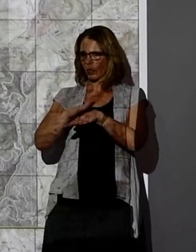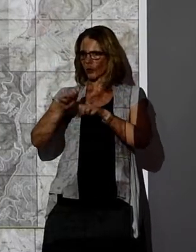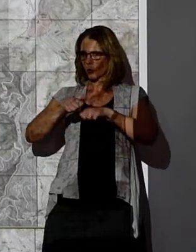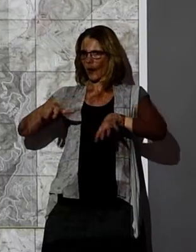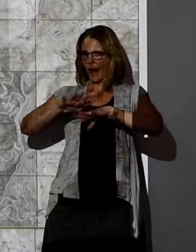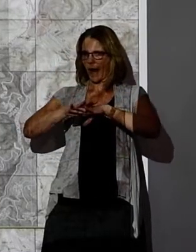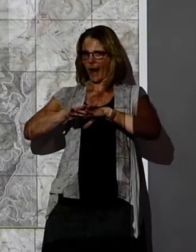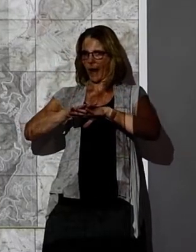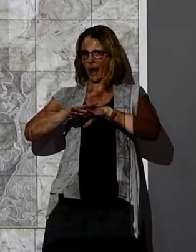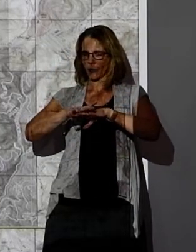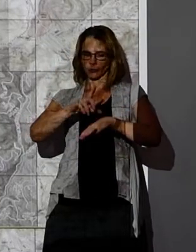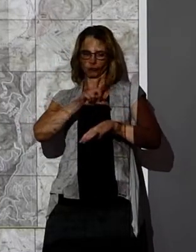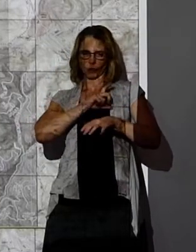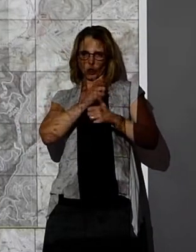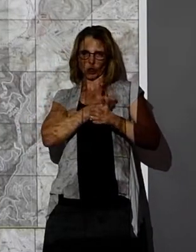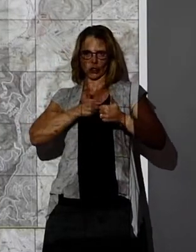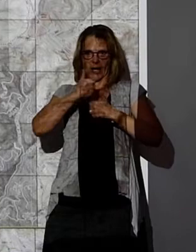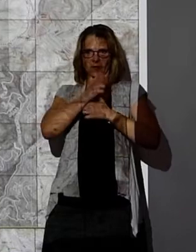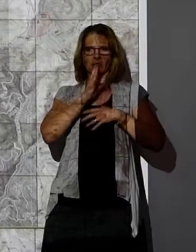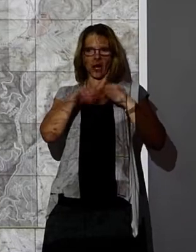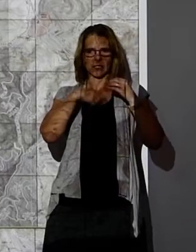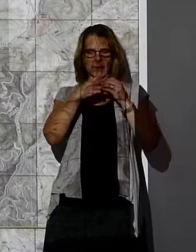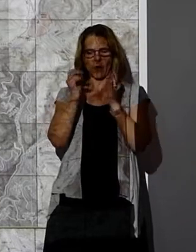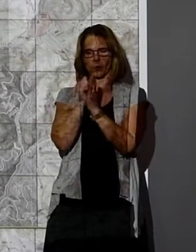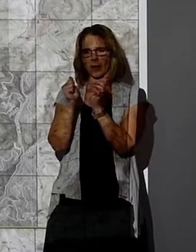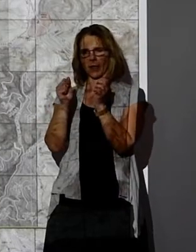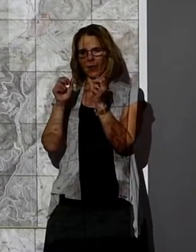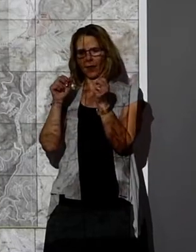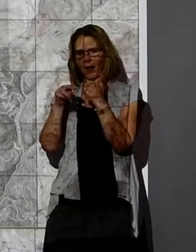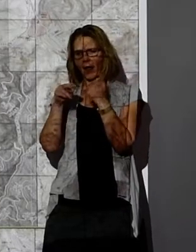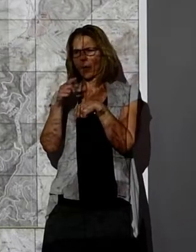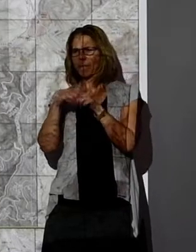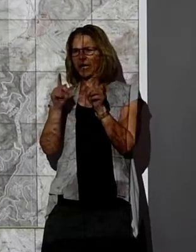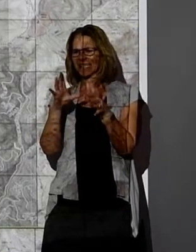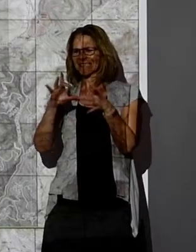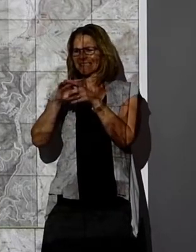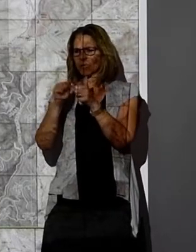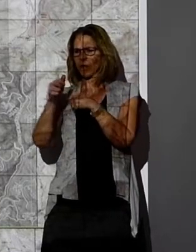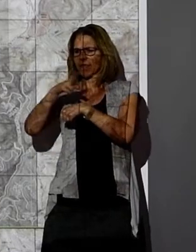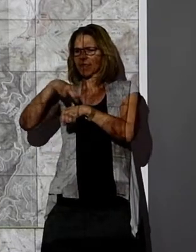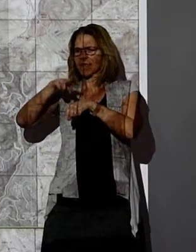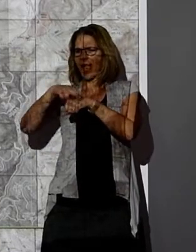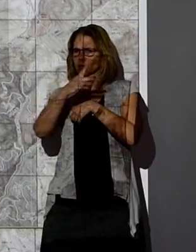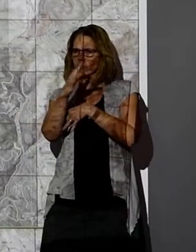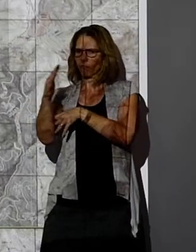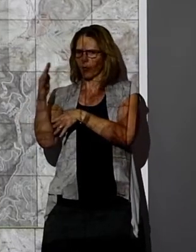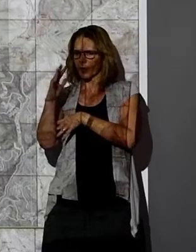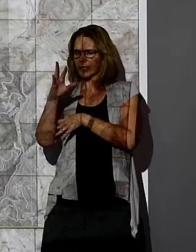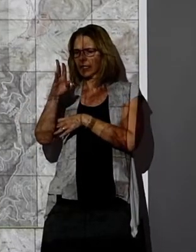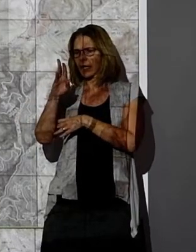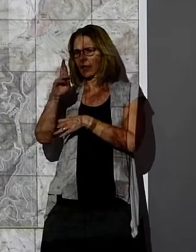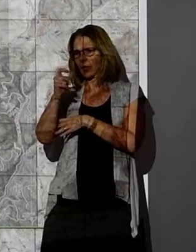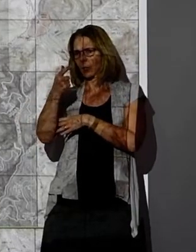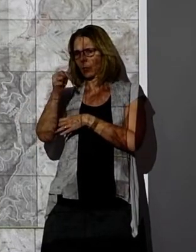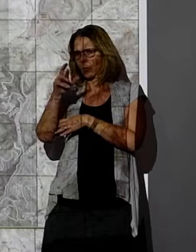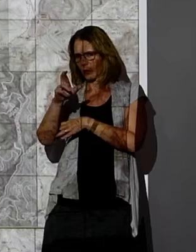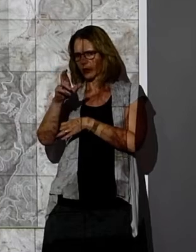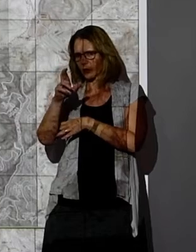The sheriff already spoke to some of those with the highway, but as it relates to National Forest and the Bridger Range, all of the